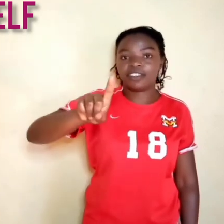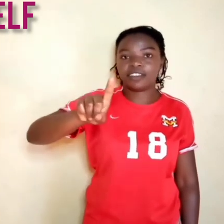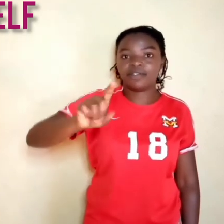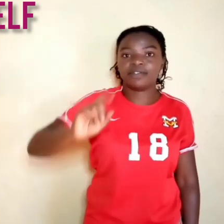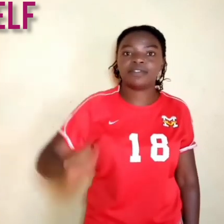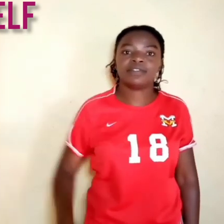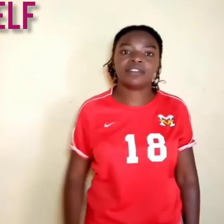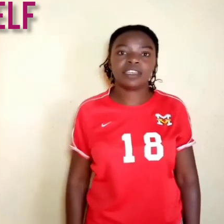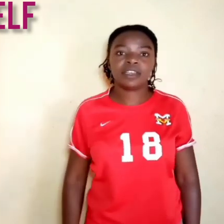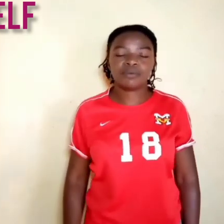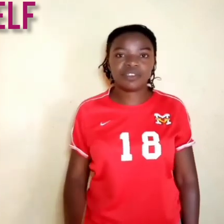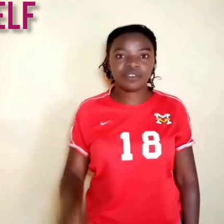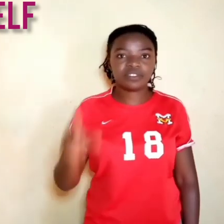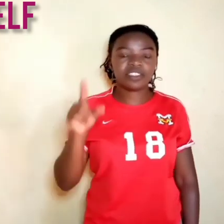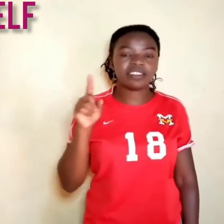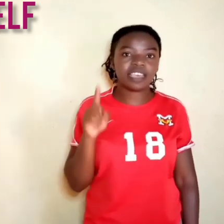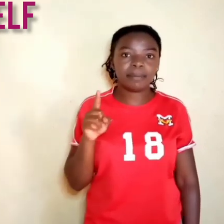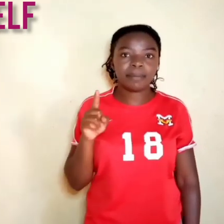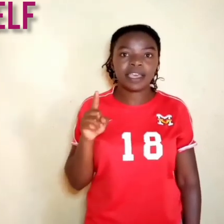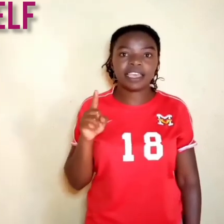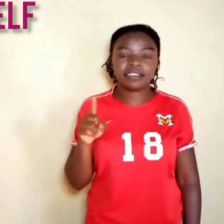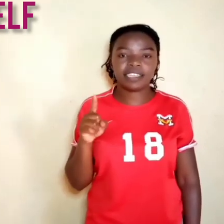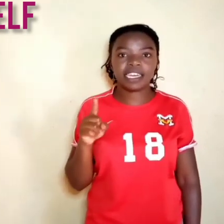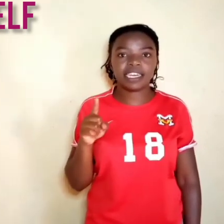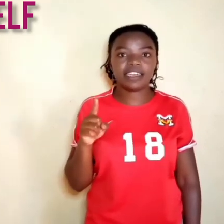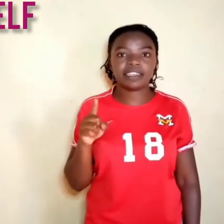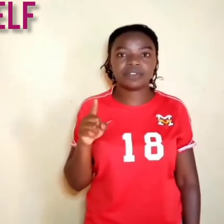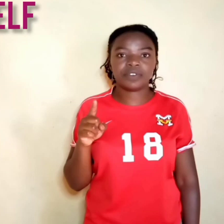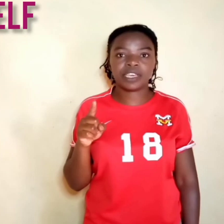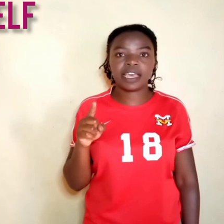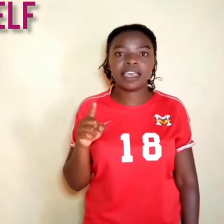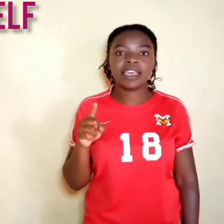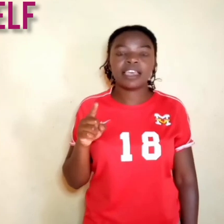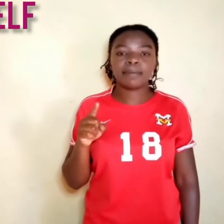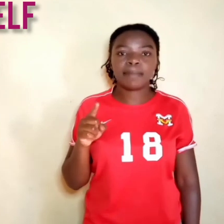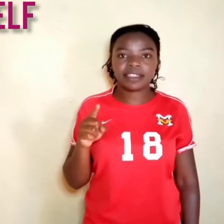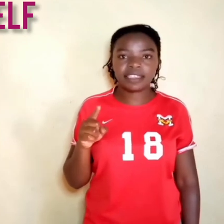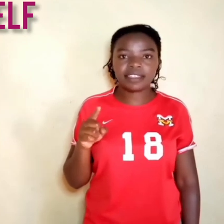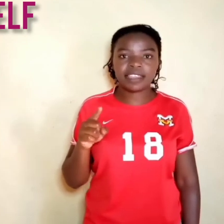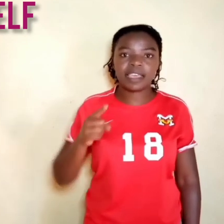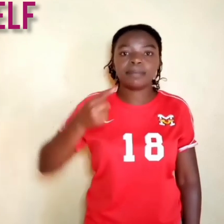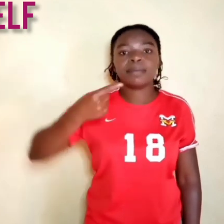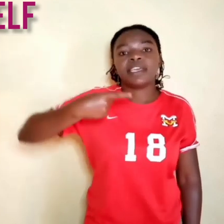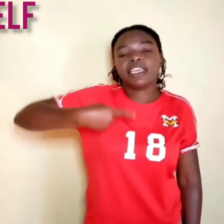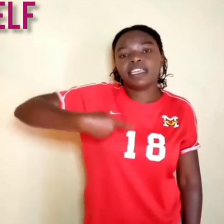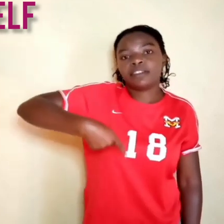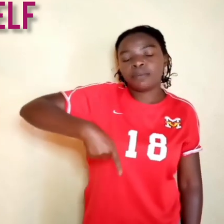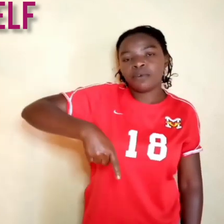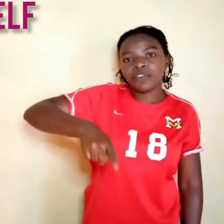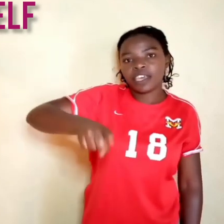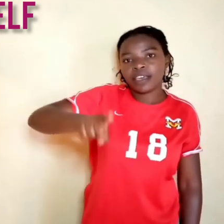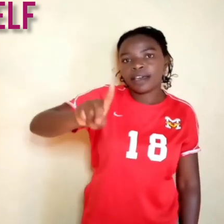yourself. We use the same extended index finger, but this time it's moving